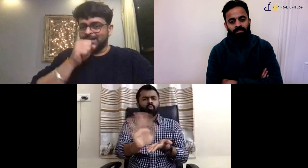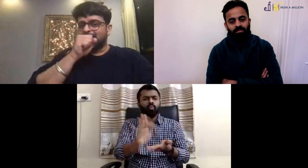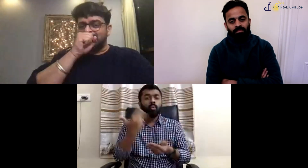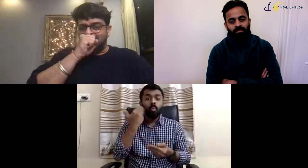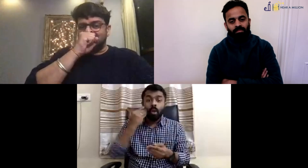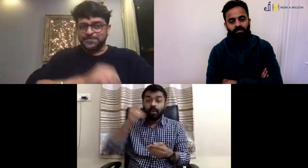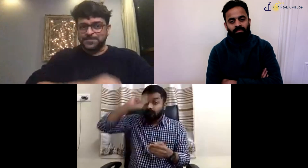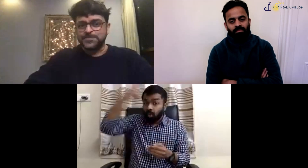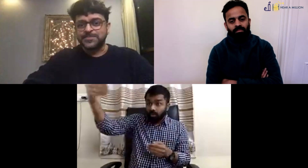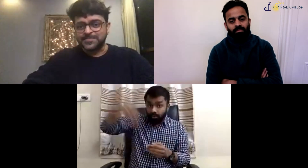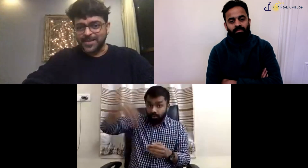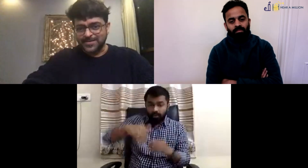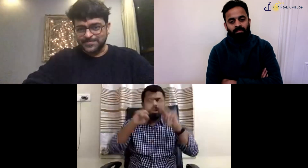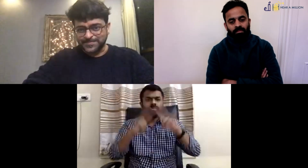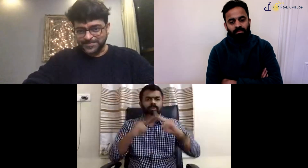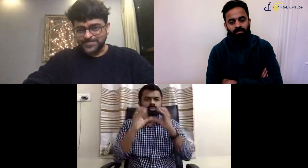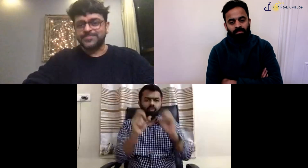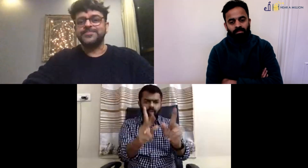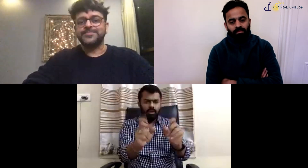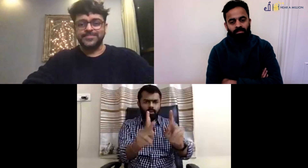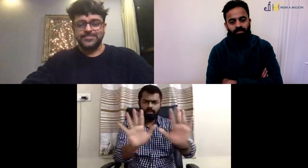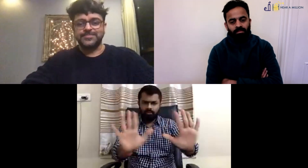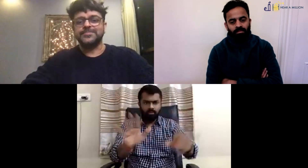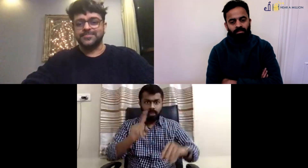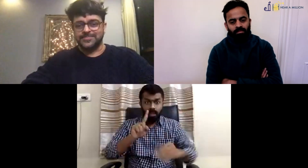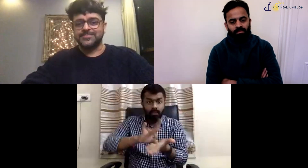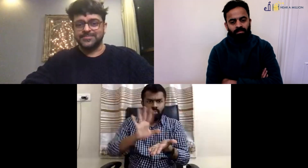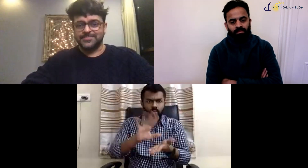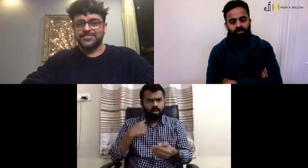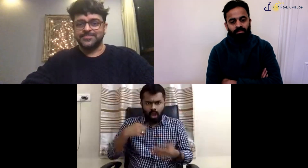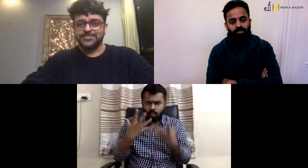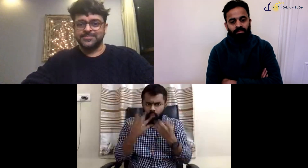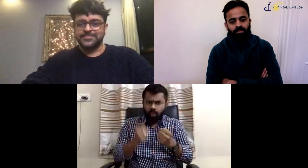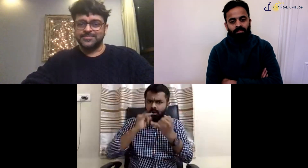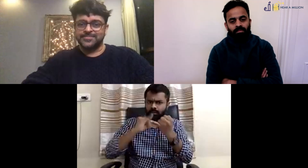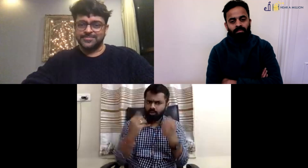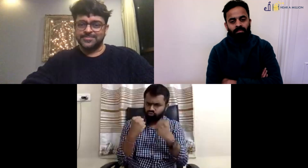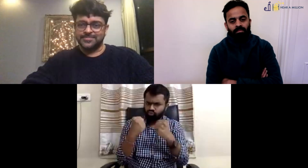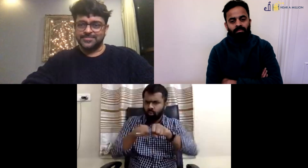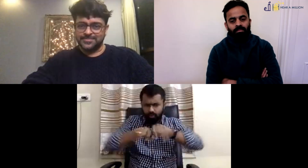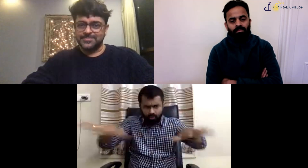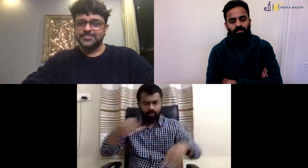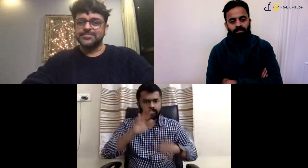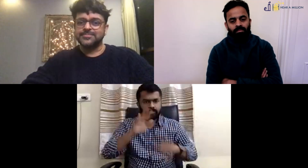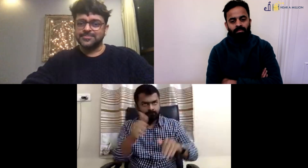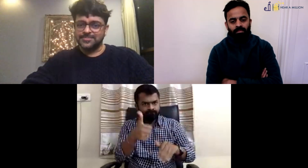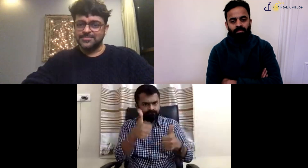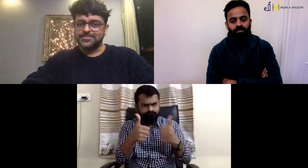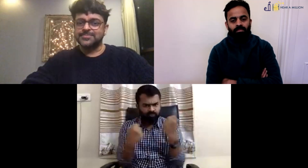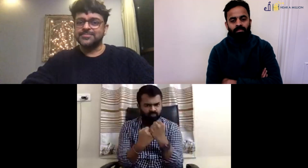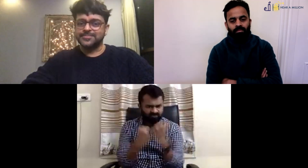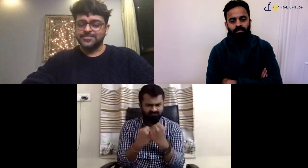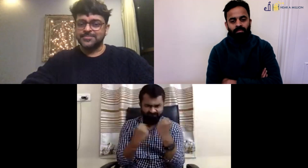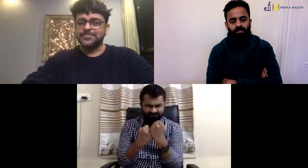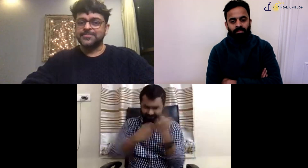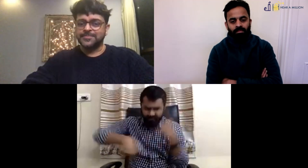I see that they are using international signs. So I told them, no, it's okay if you're communicating with a person who lives abroad. That's fine,